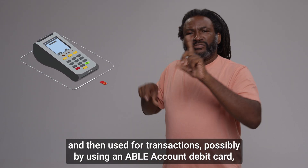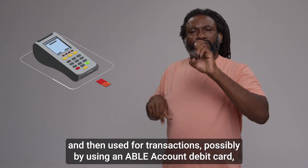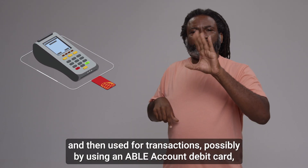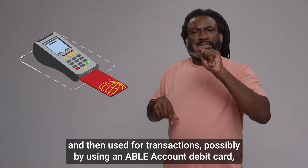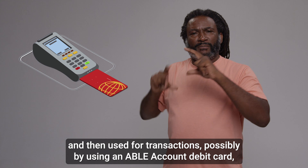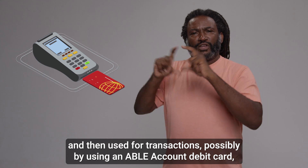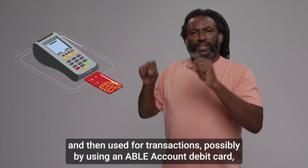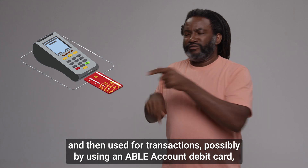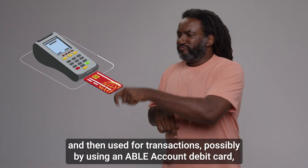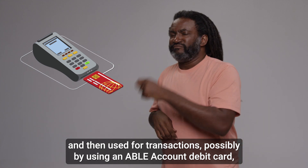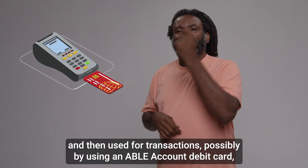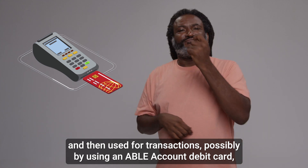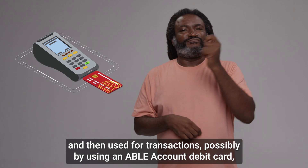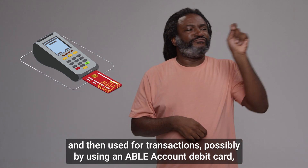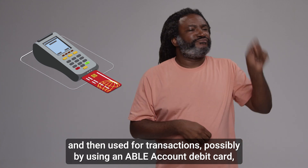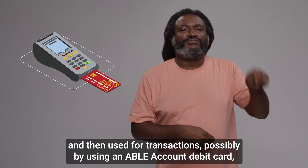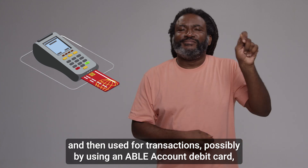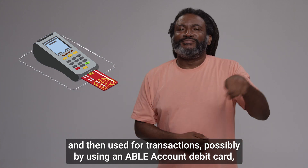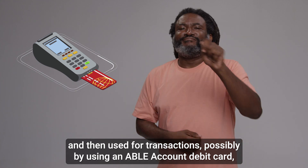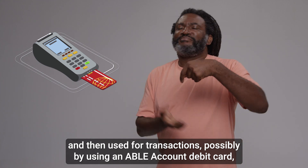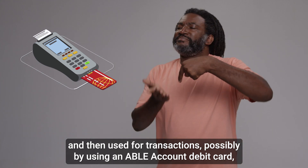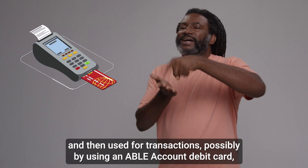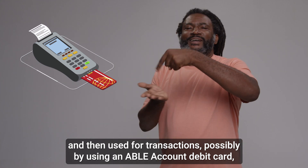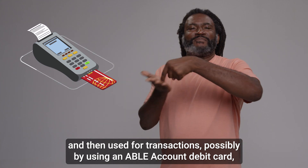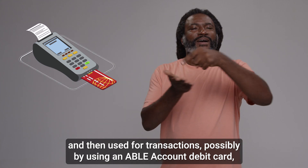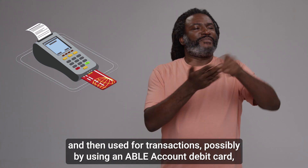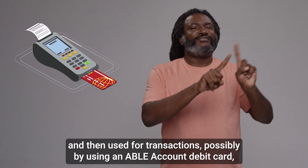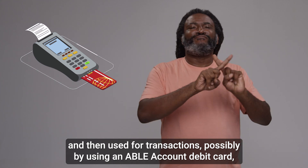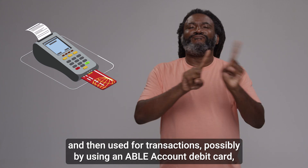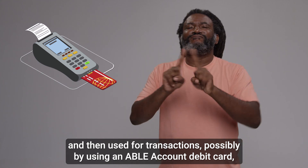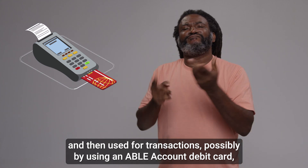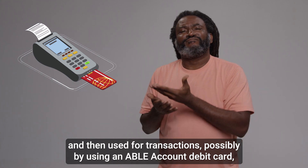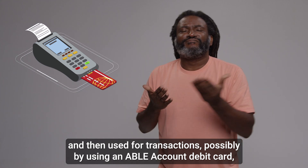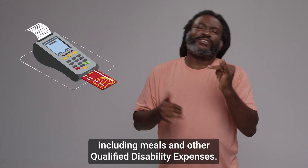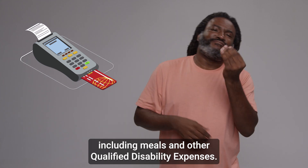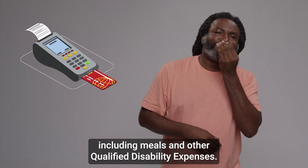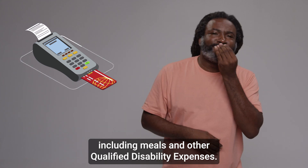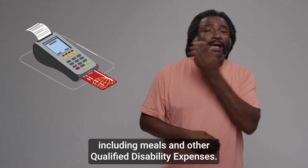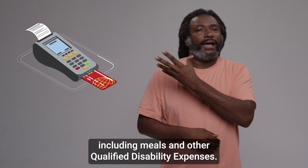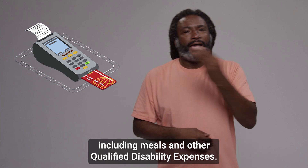possibly by using an ABLE account debit card, including meals and other qualified disability expenses.